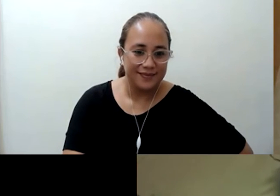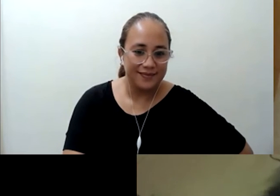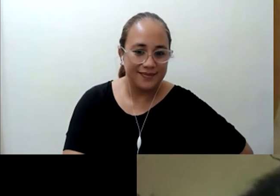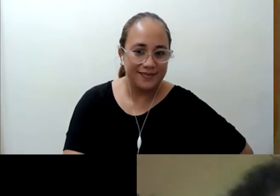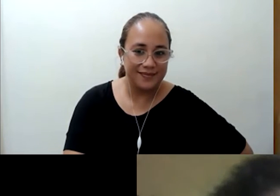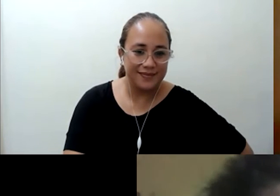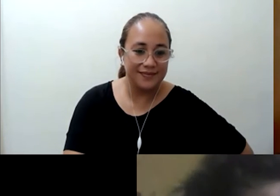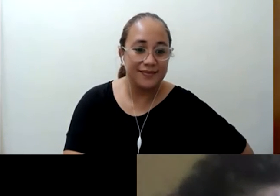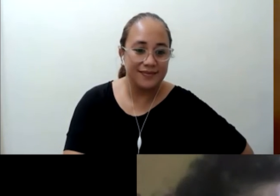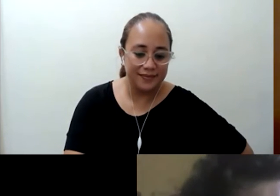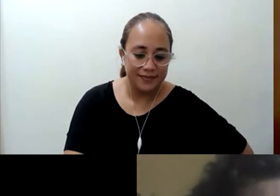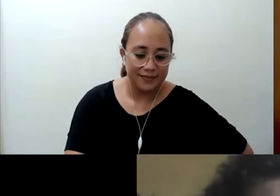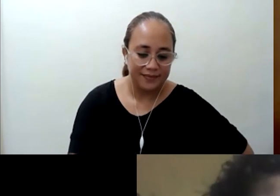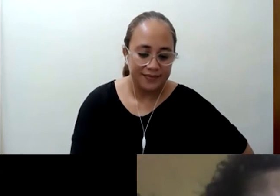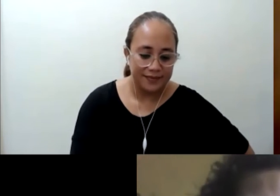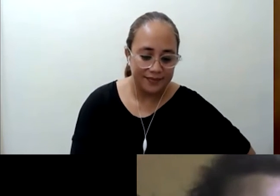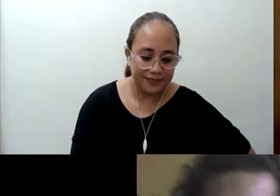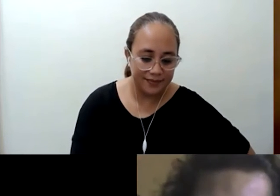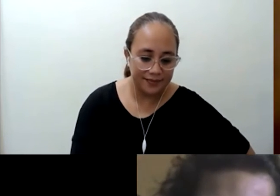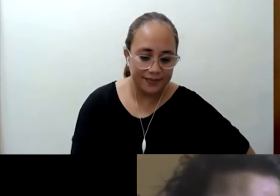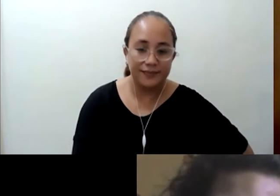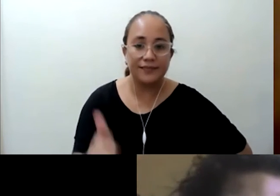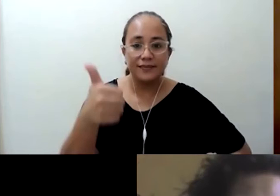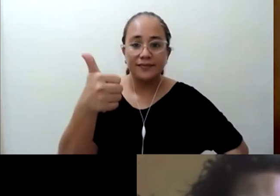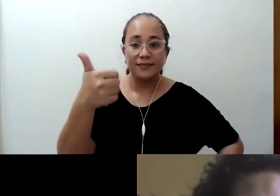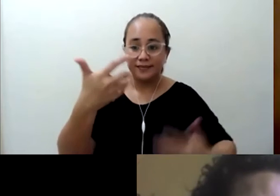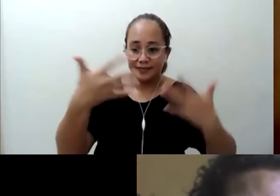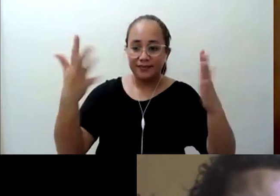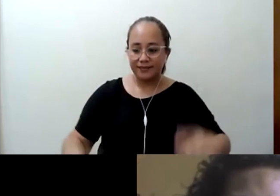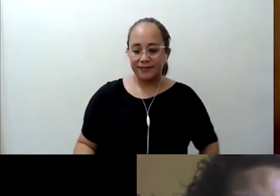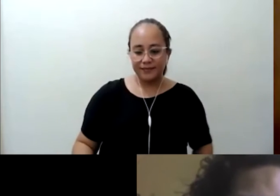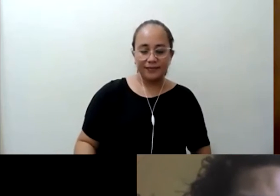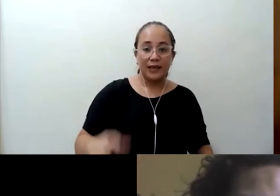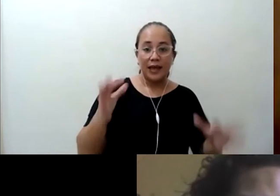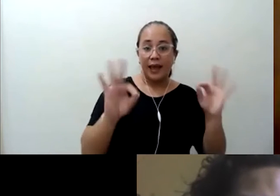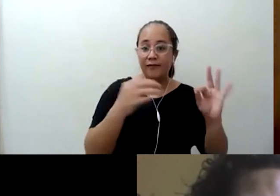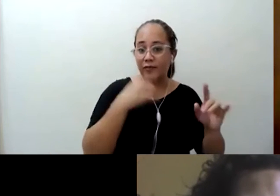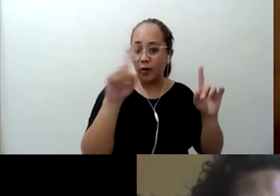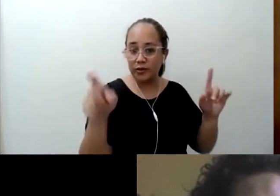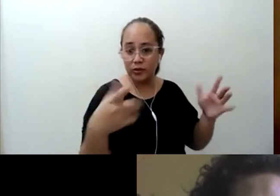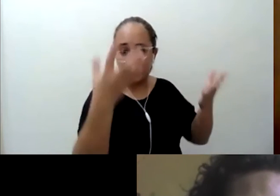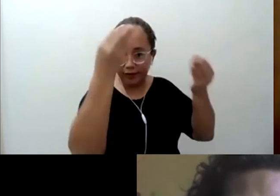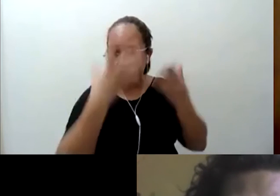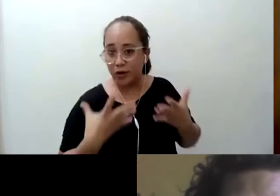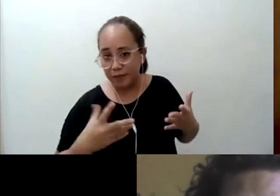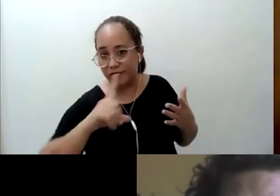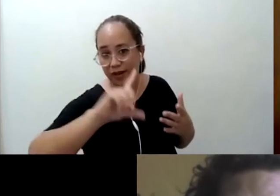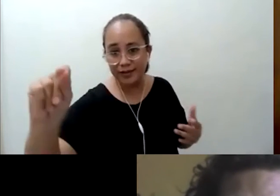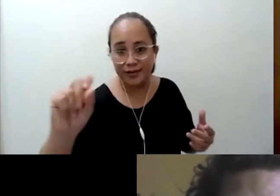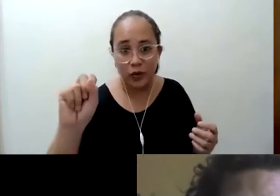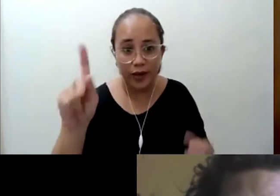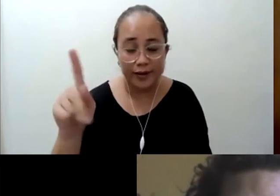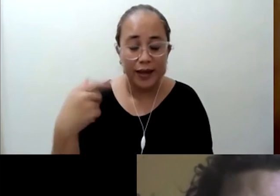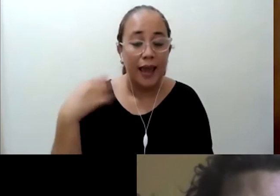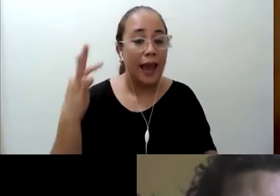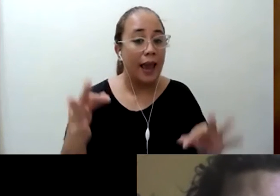difficulties with his internet connection. Okay, so again, if you have any questions, let me know immediately. And